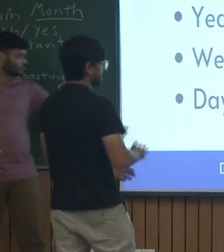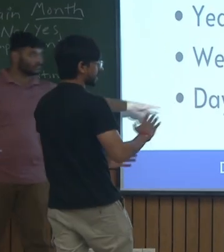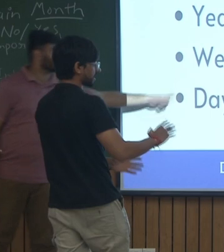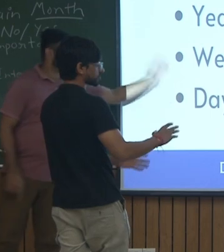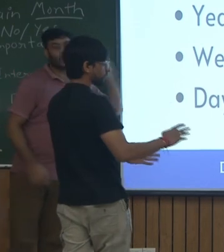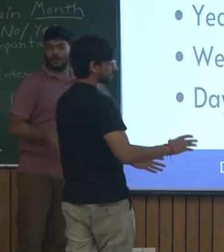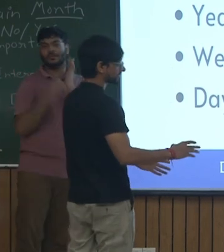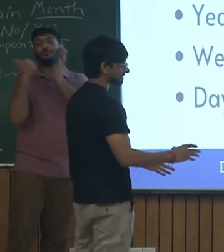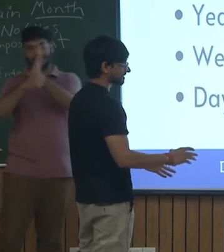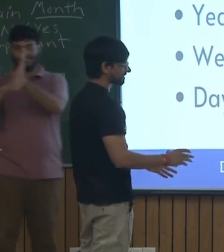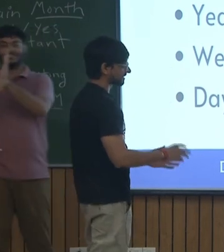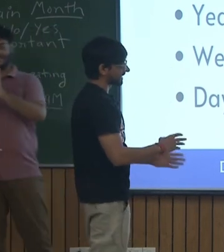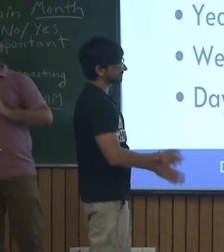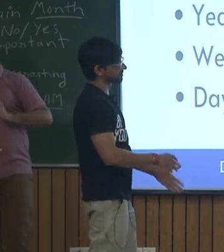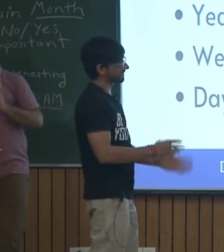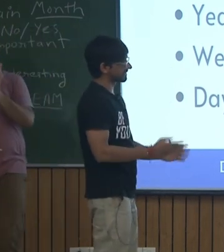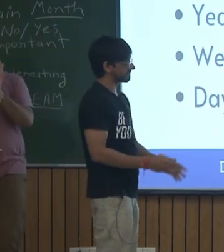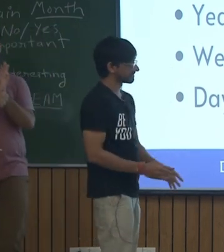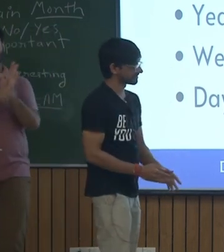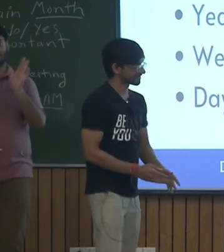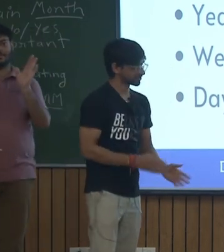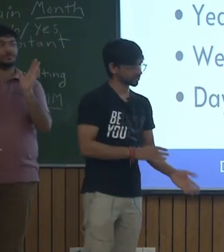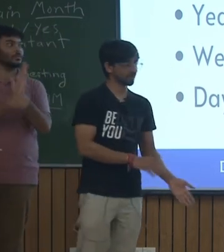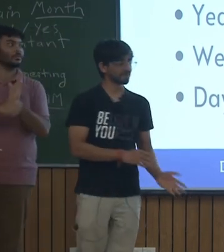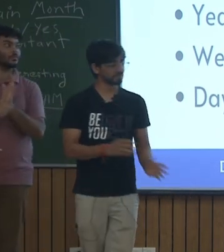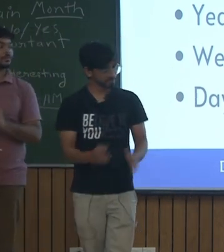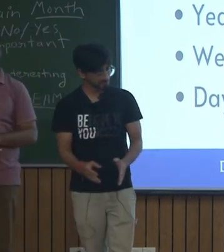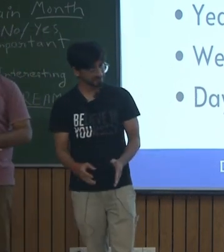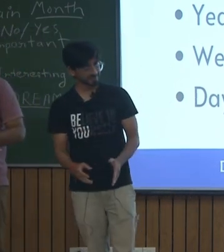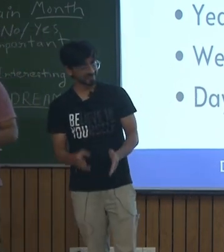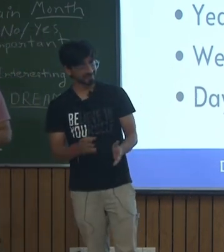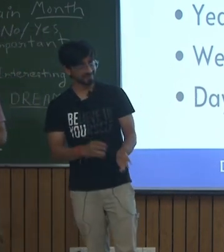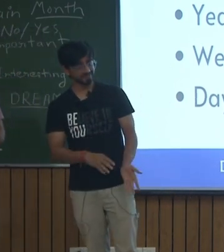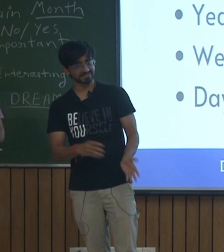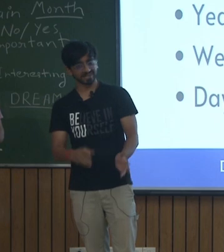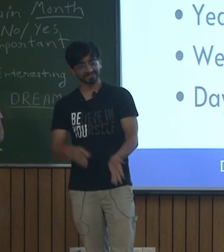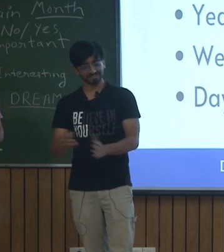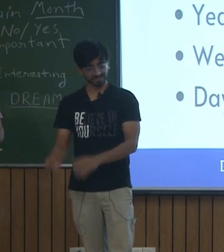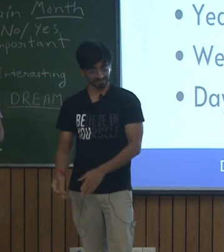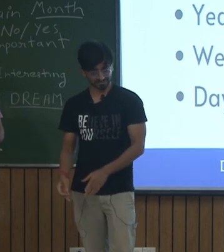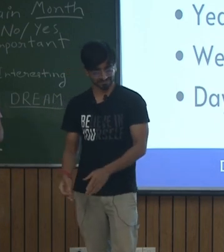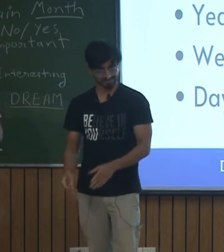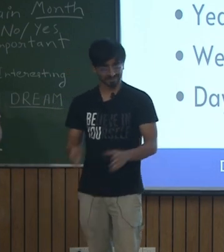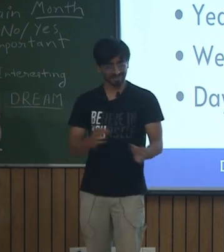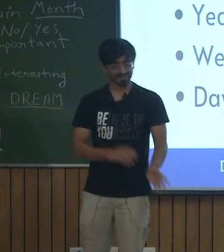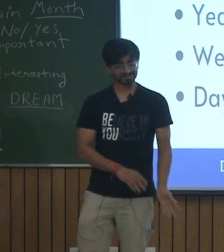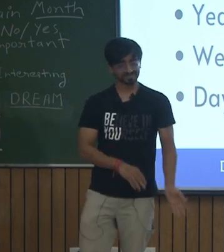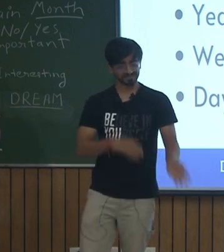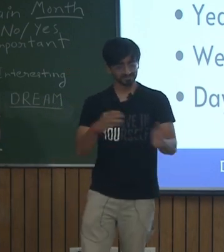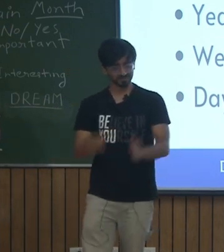For last 2 days, I was on leave, so I missed Indian Sign Language class. I feel